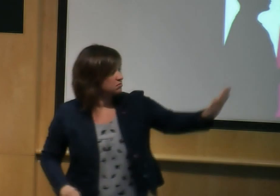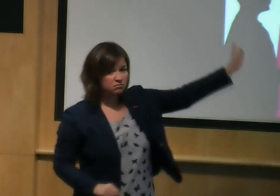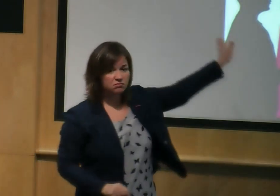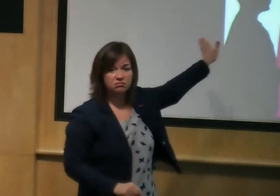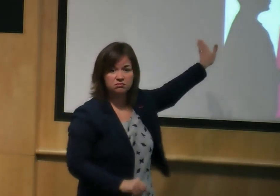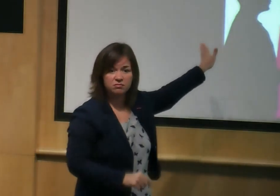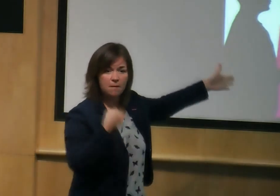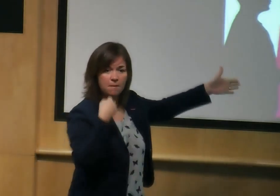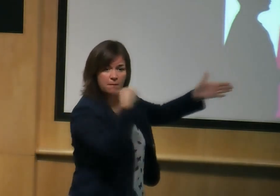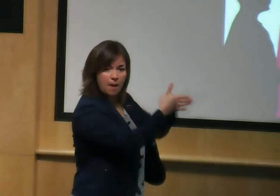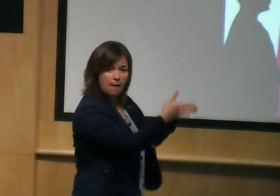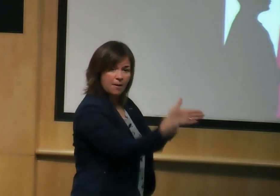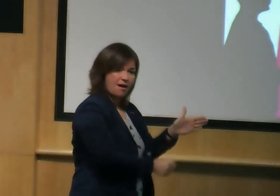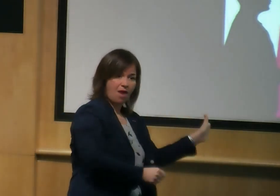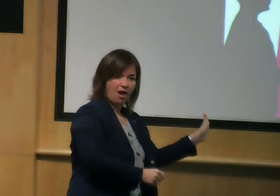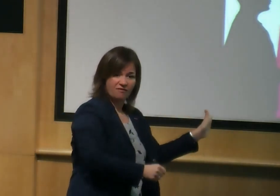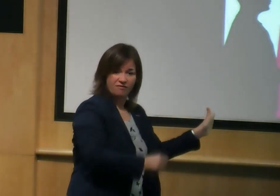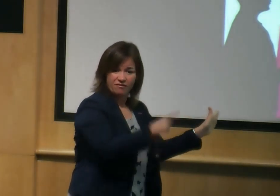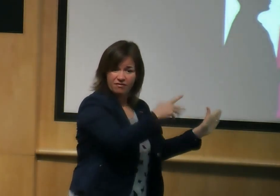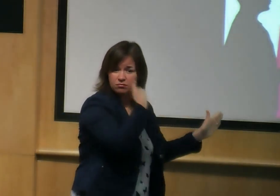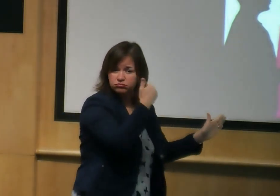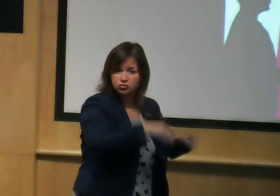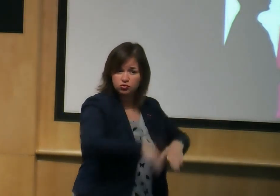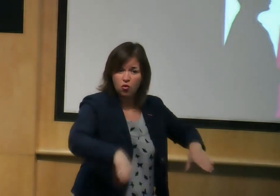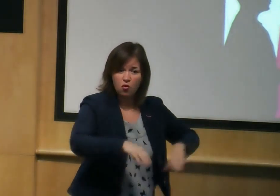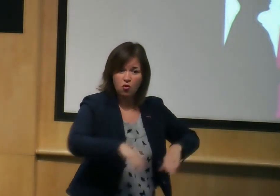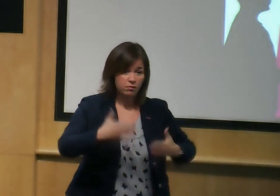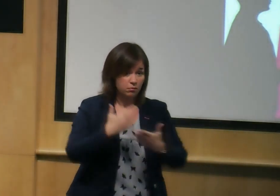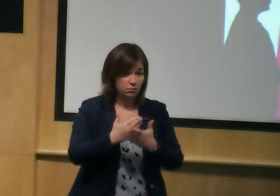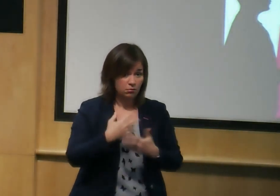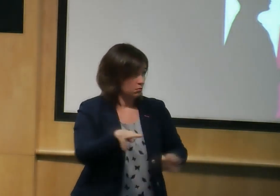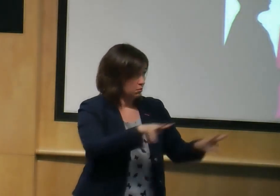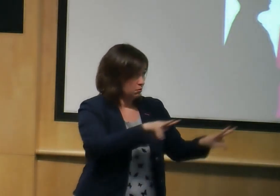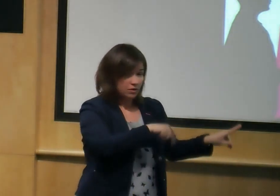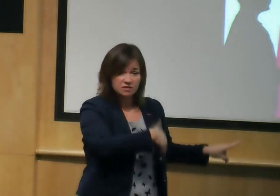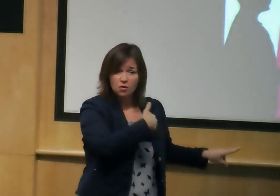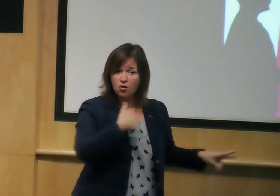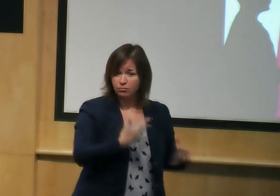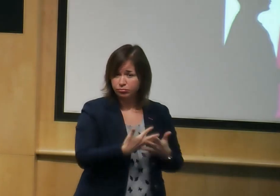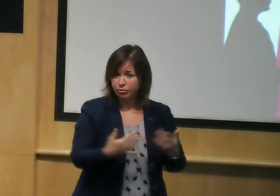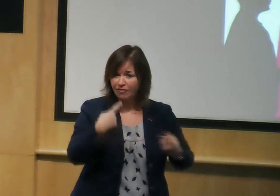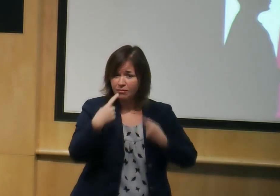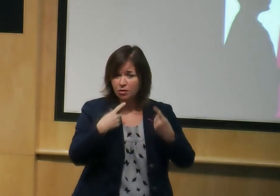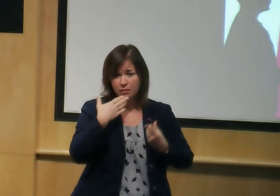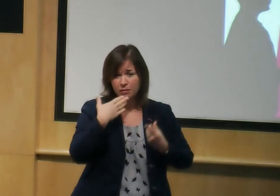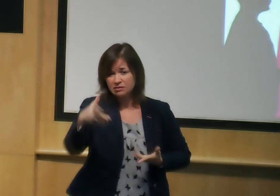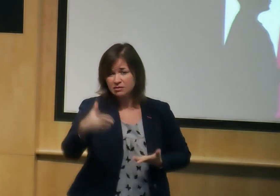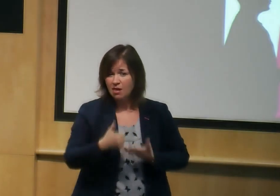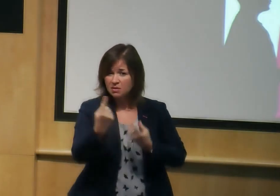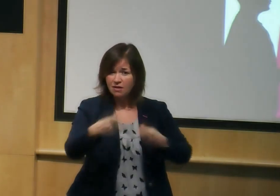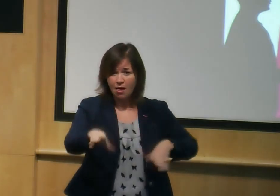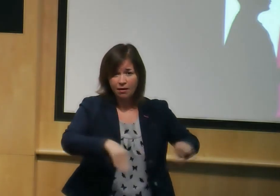the exhibitions are placed, I don't know whether you've been there already, but you come out of this room and turn left. There's a lot of exhibitors